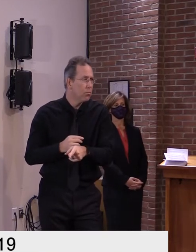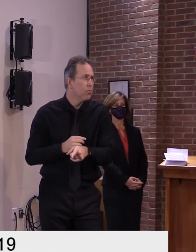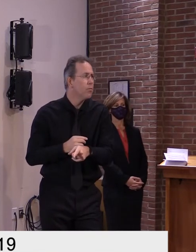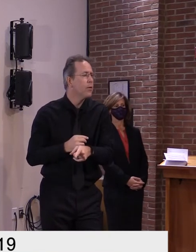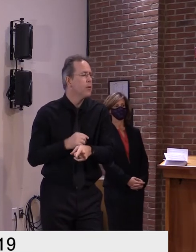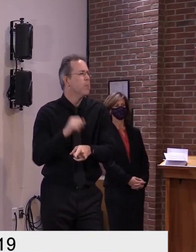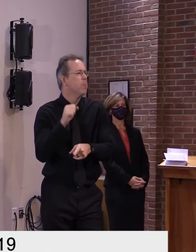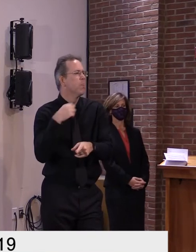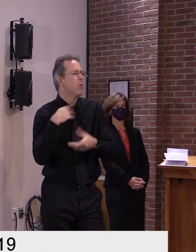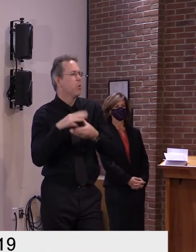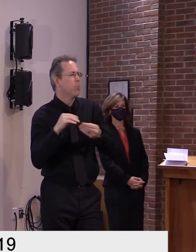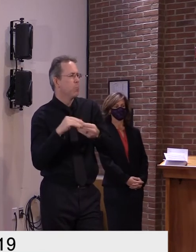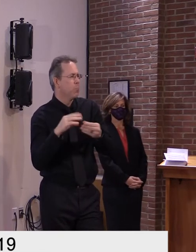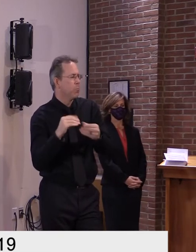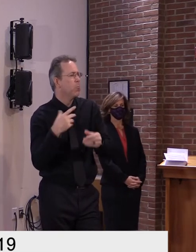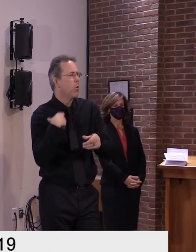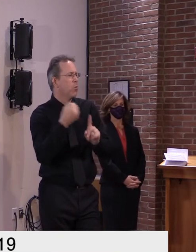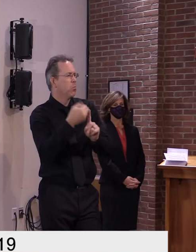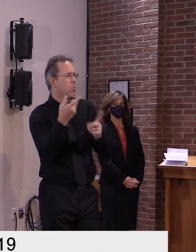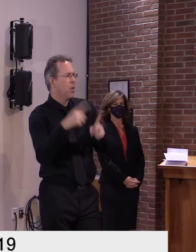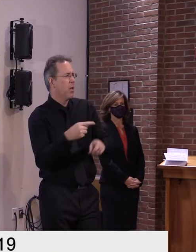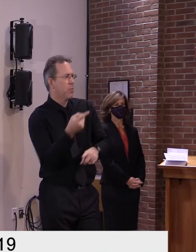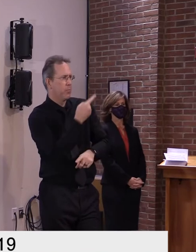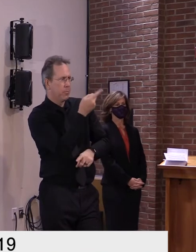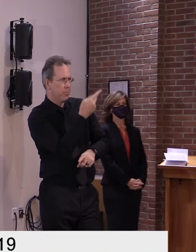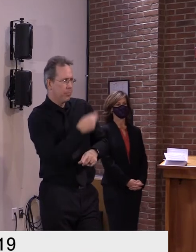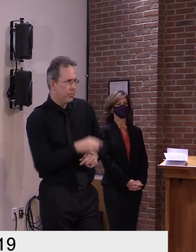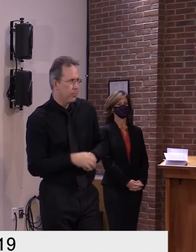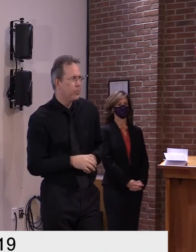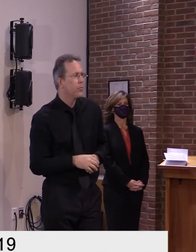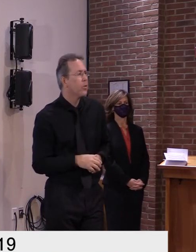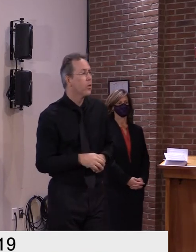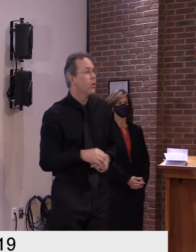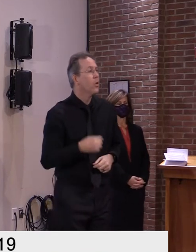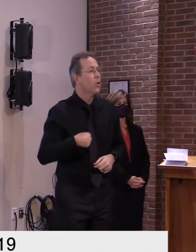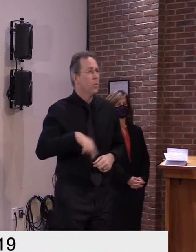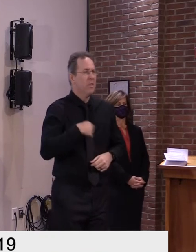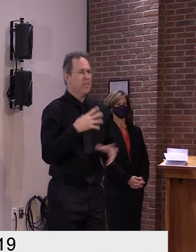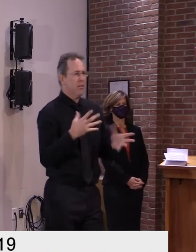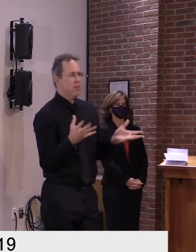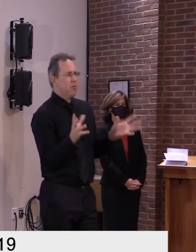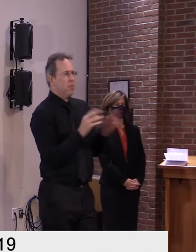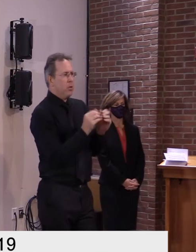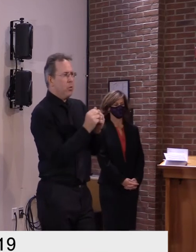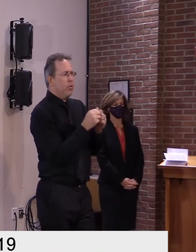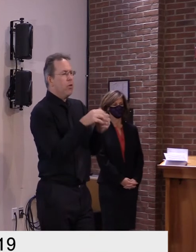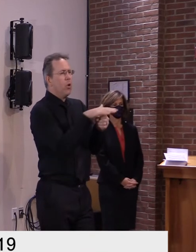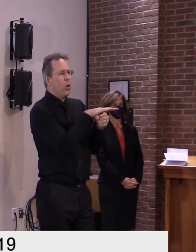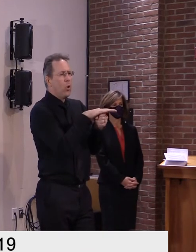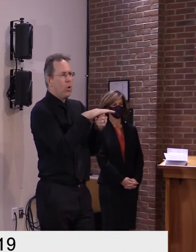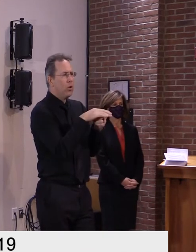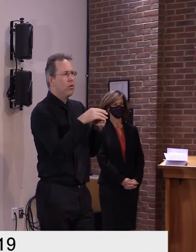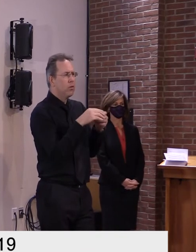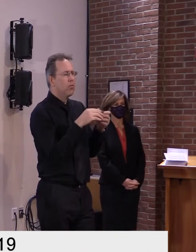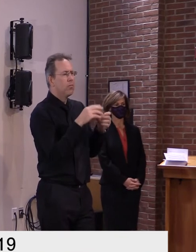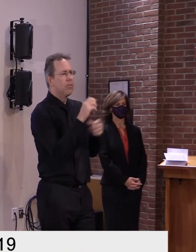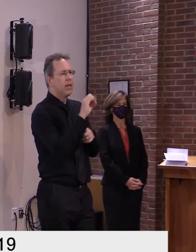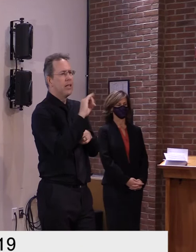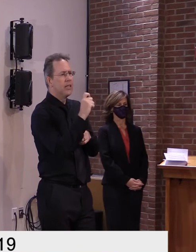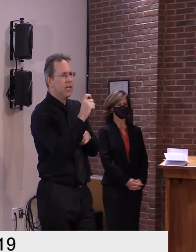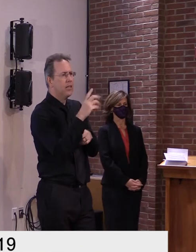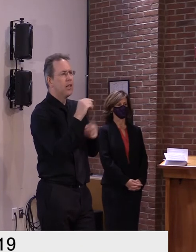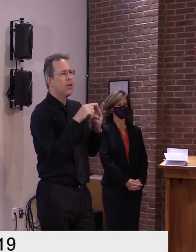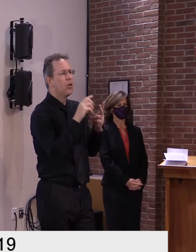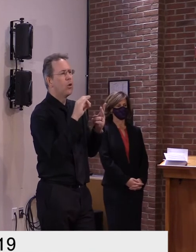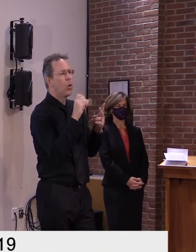some background, we met with the local and state officials from both Essex first to